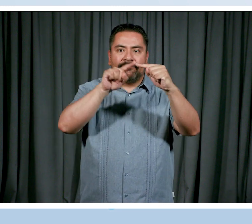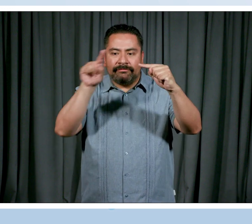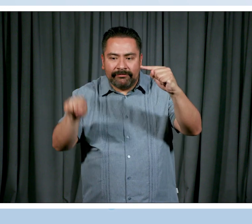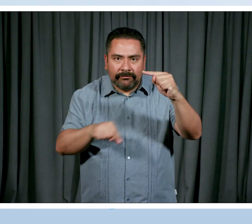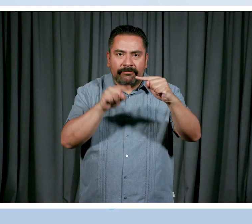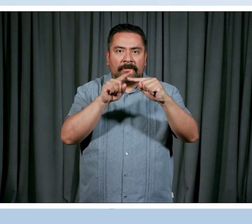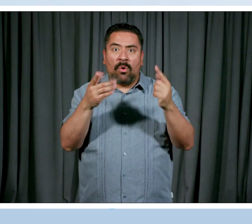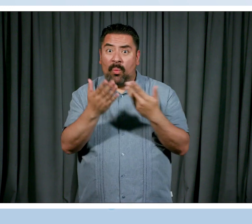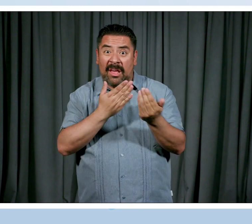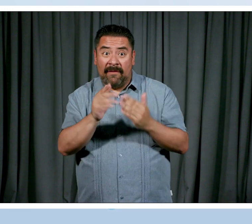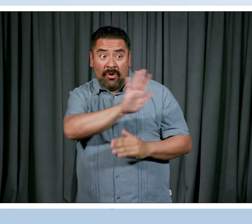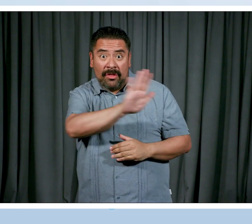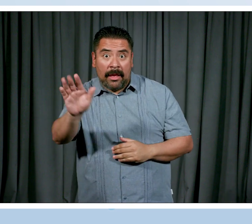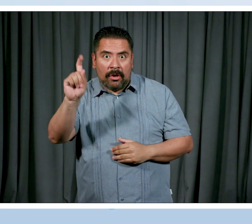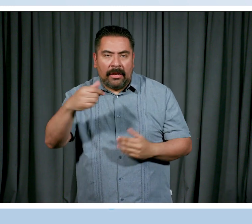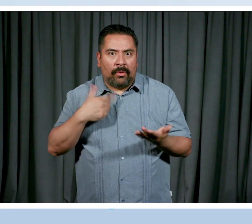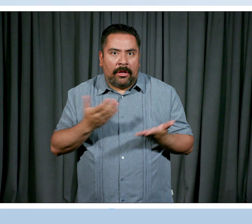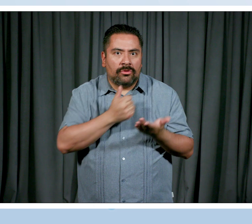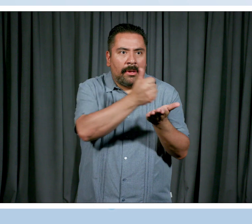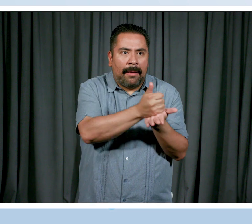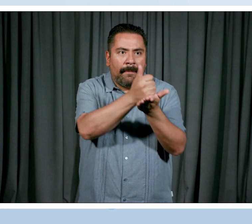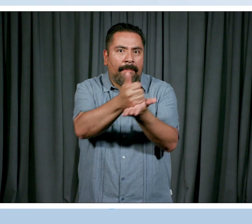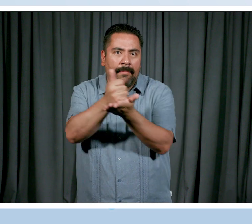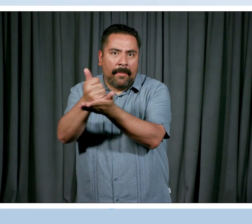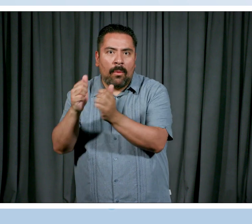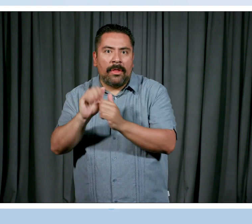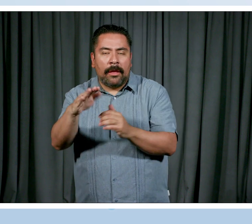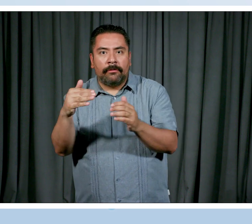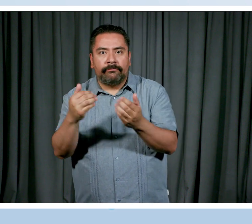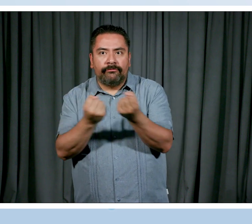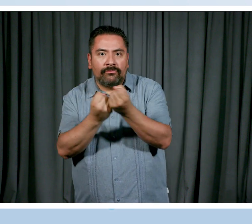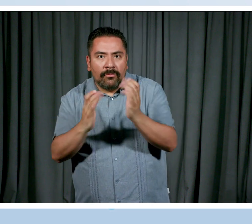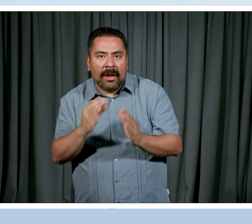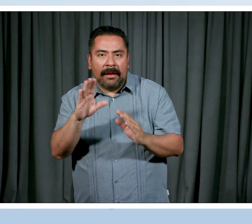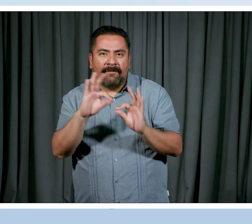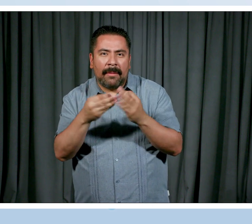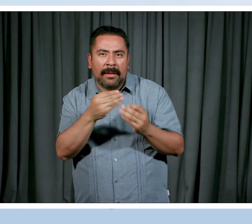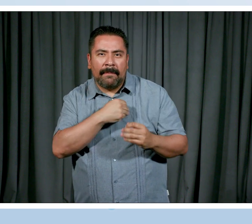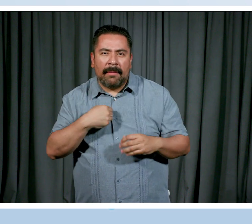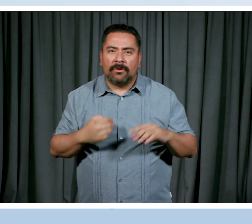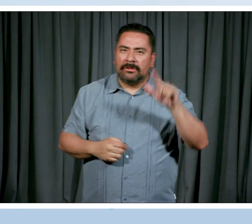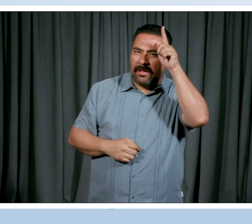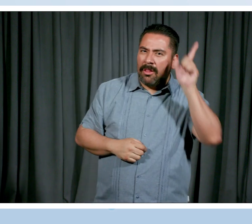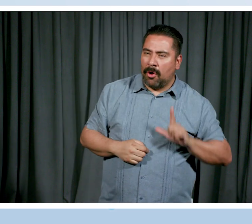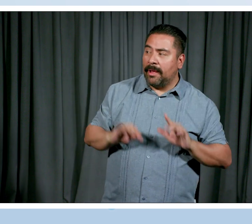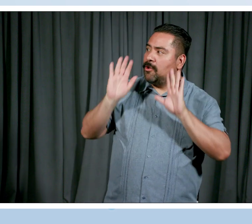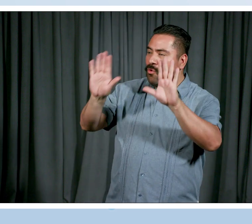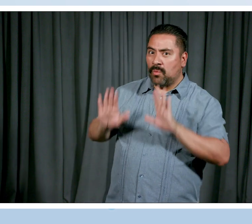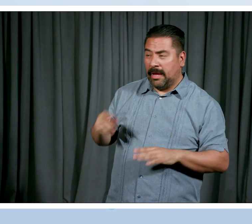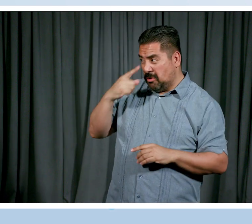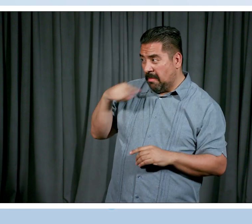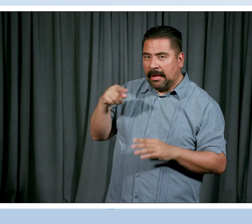here to meet the needs wherever they are, along with their providers and their family members. Great. And Alexa, can you tell us how you